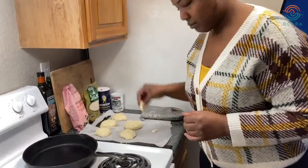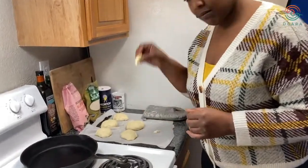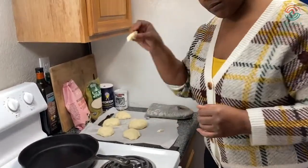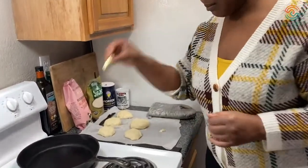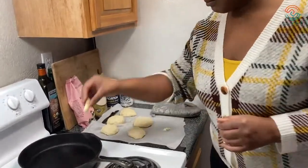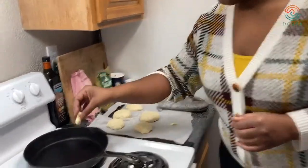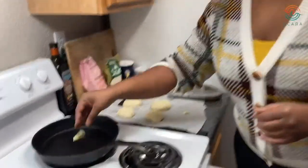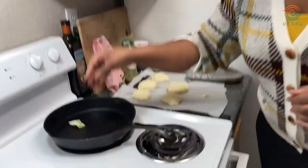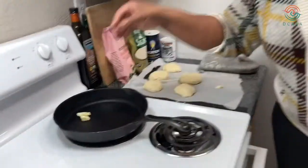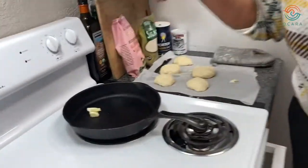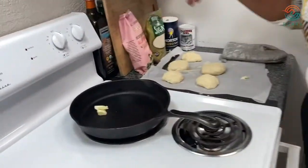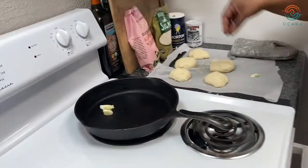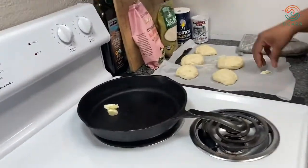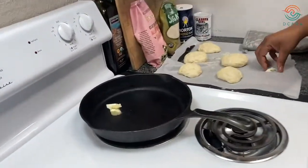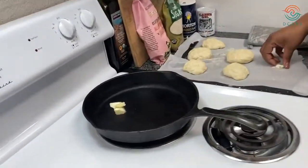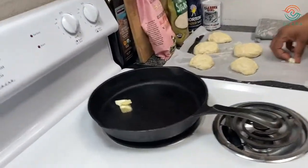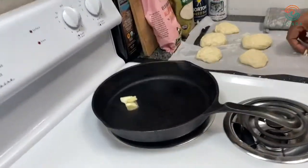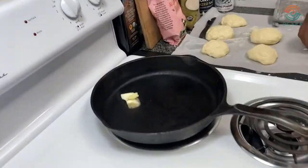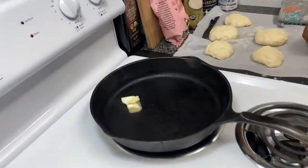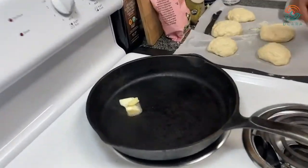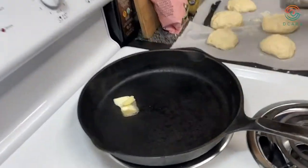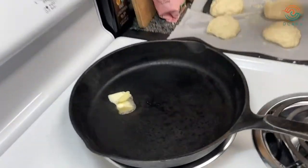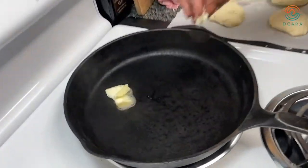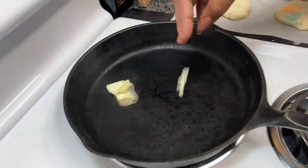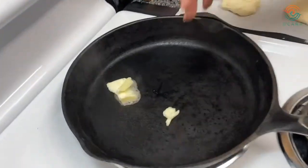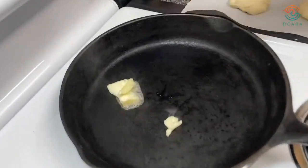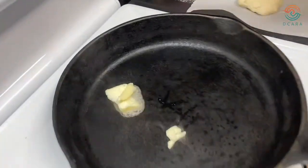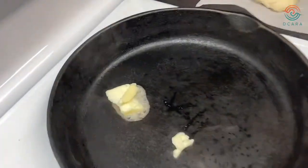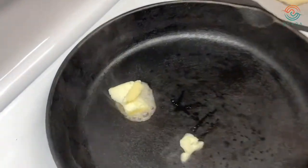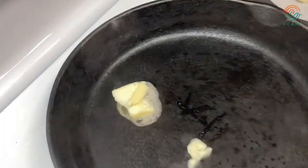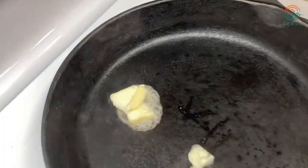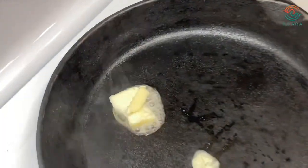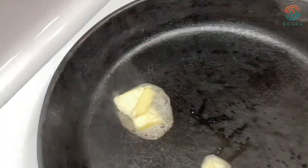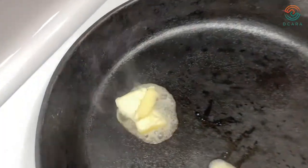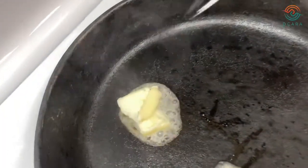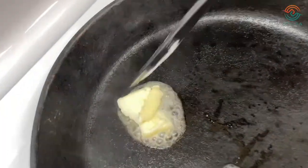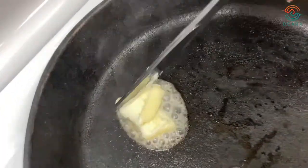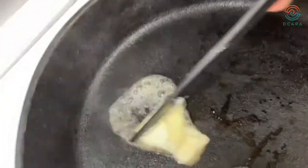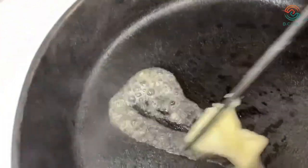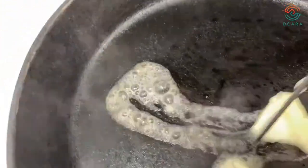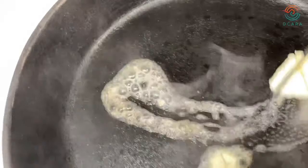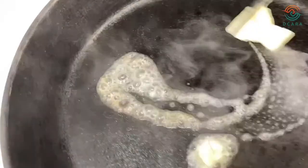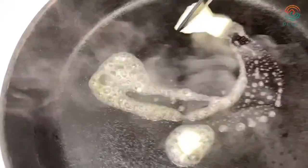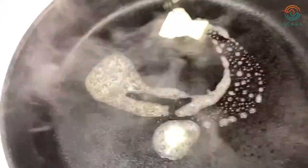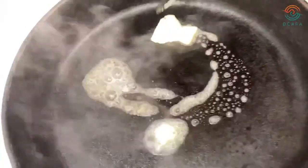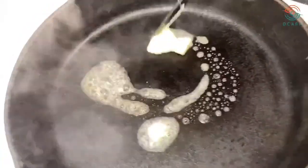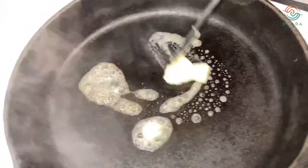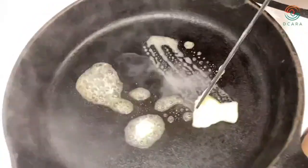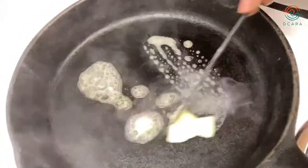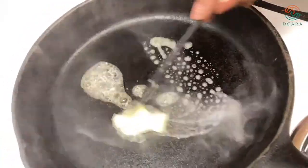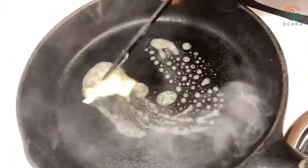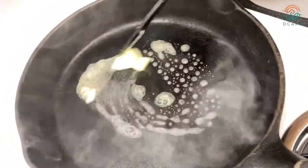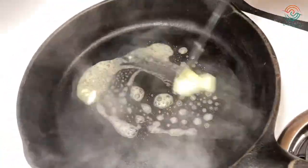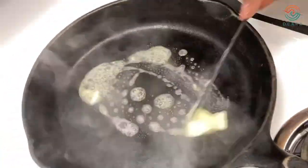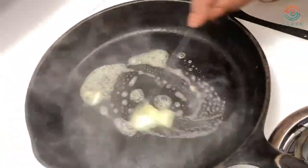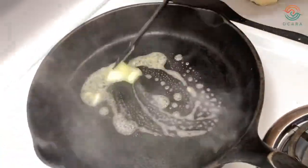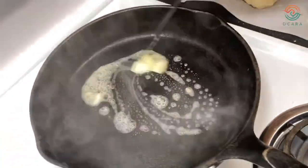stick. Drop a piece of butter in and move it around the entire surface of the pan.